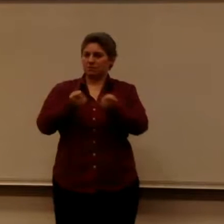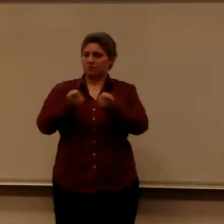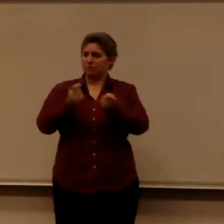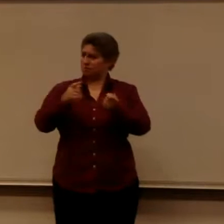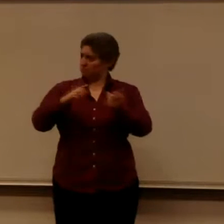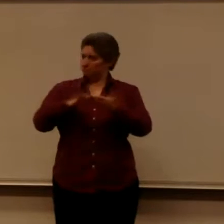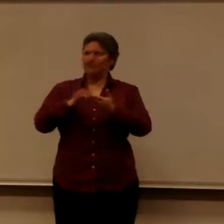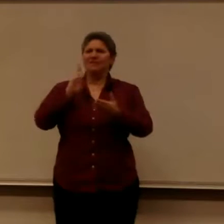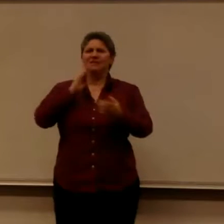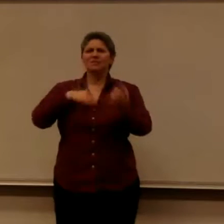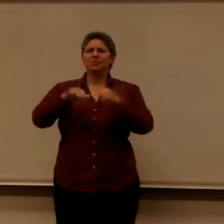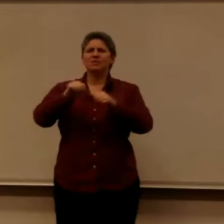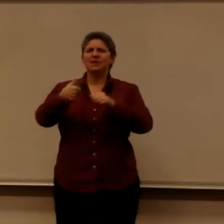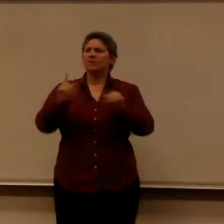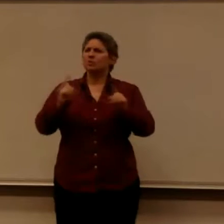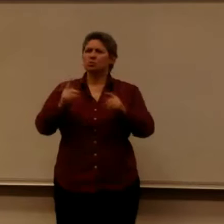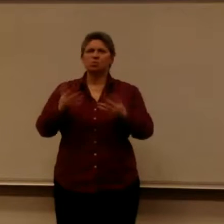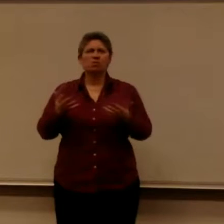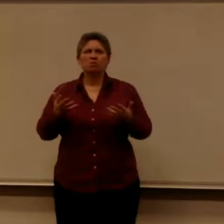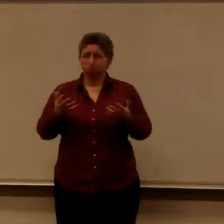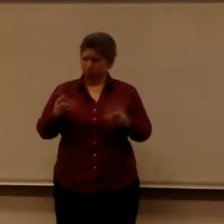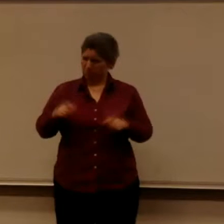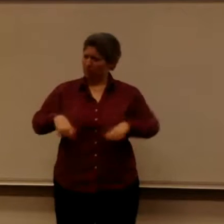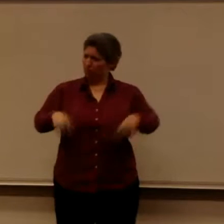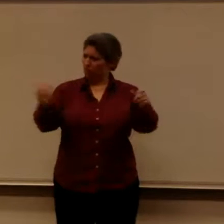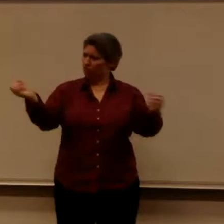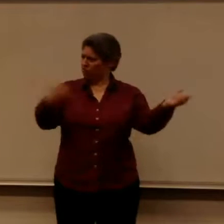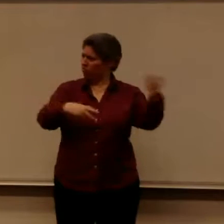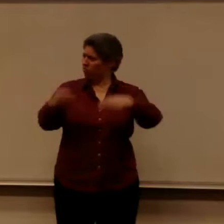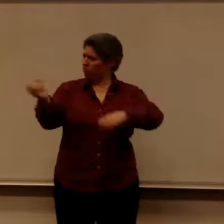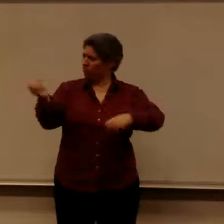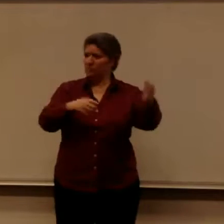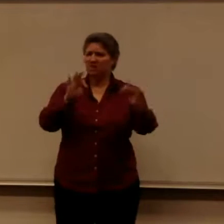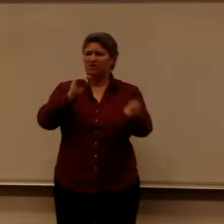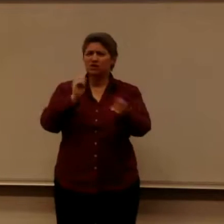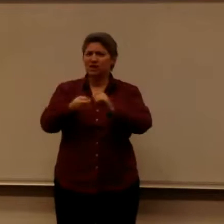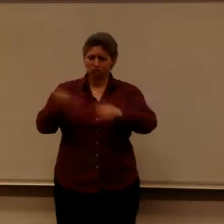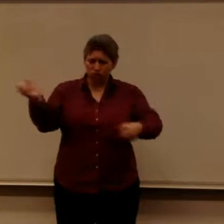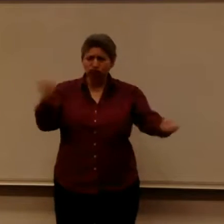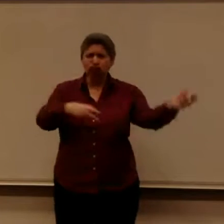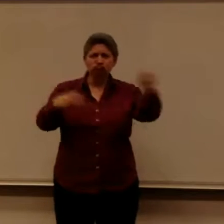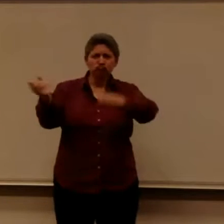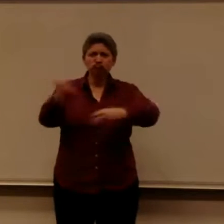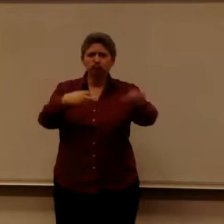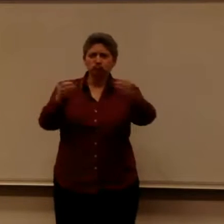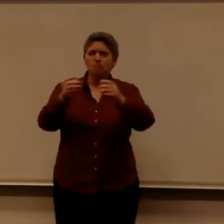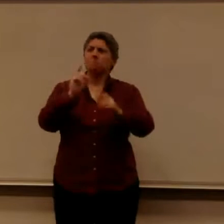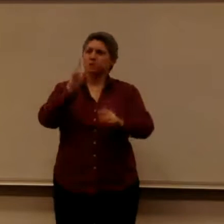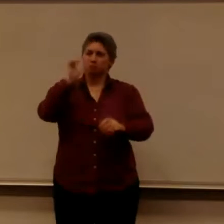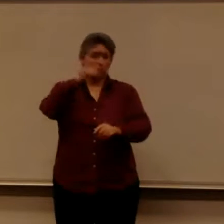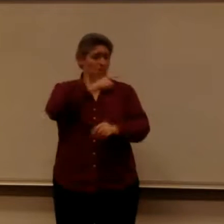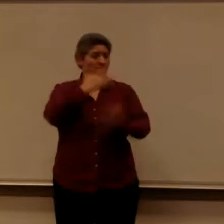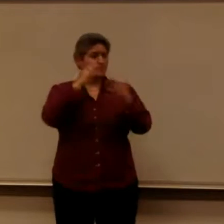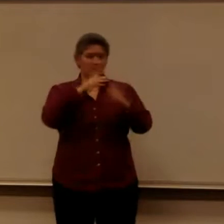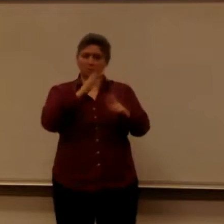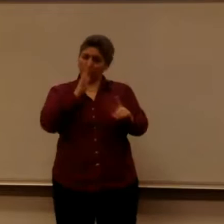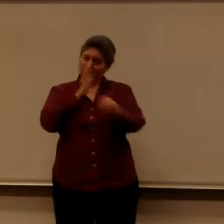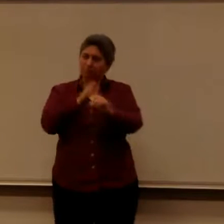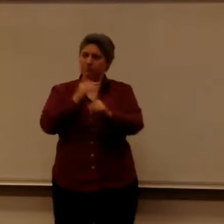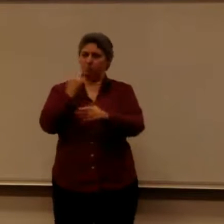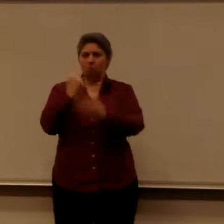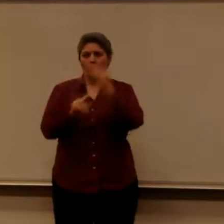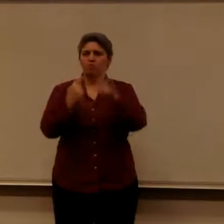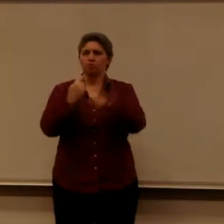So I think onboard with Facebook group is an exciting time, but the deaf community are saying, well, what happens next? Can you still contribute? And